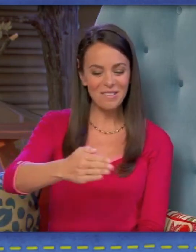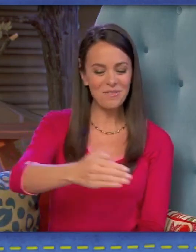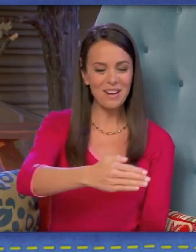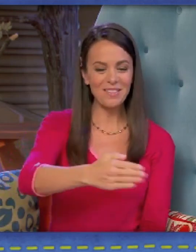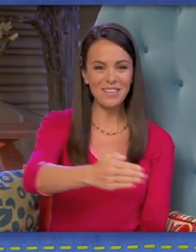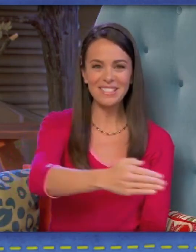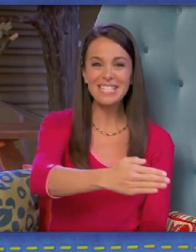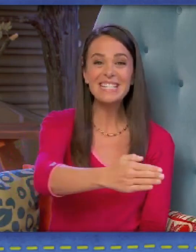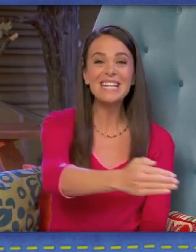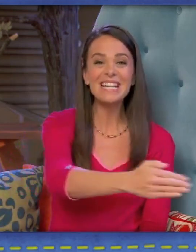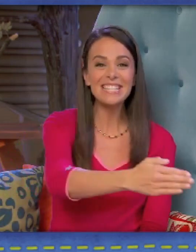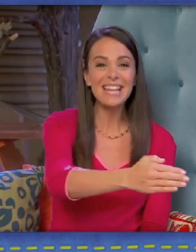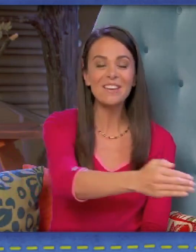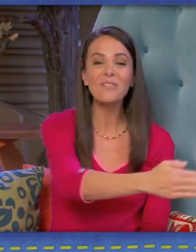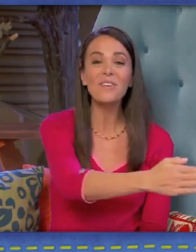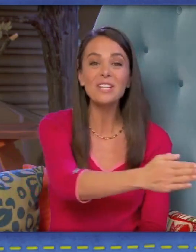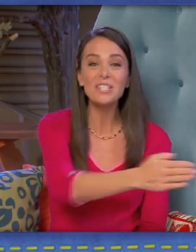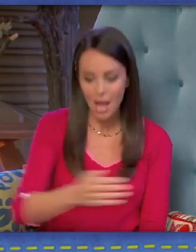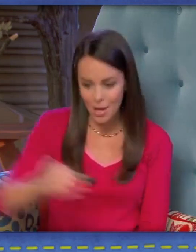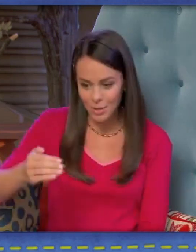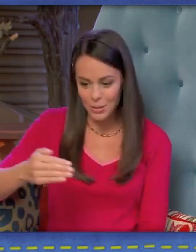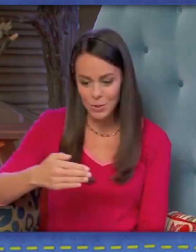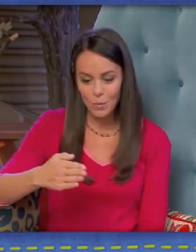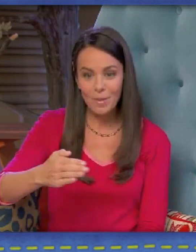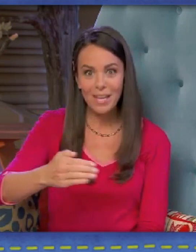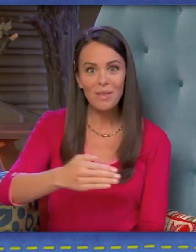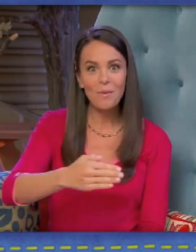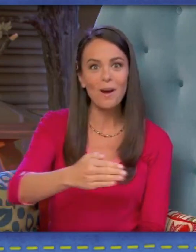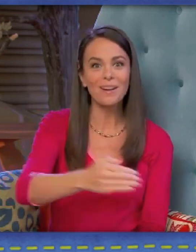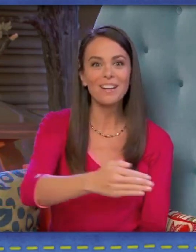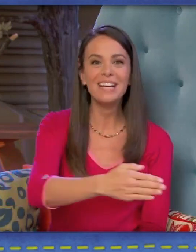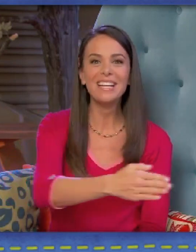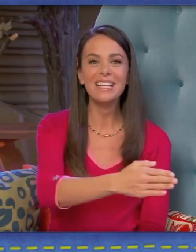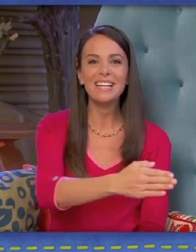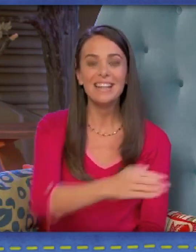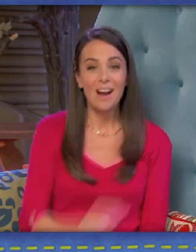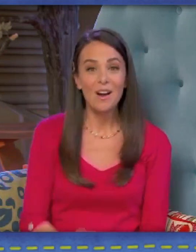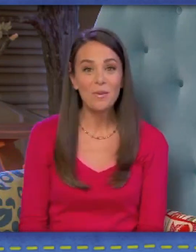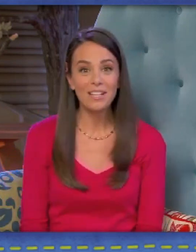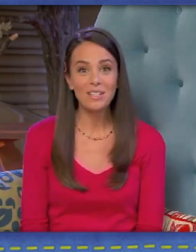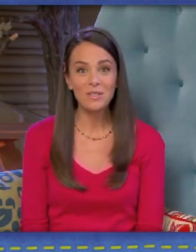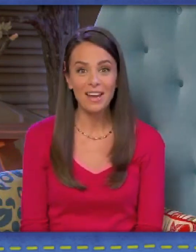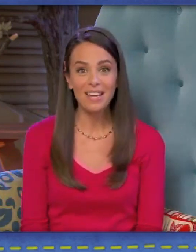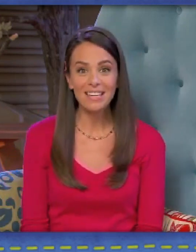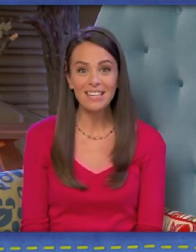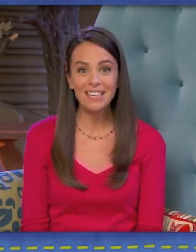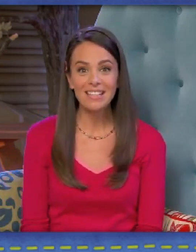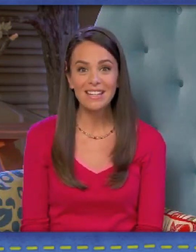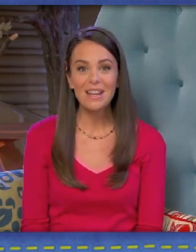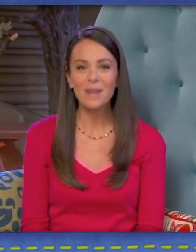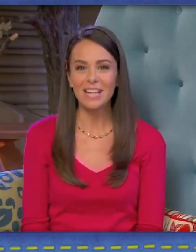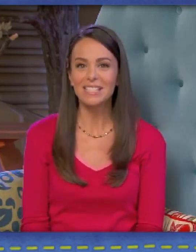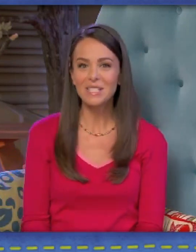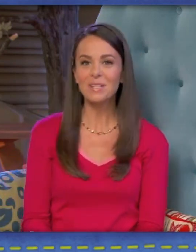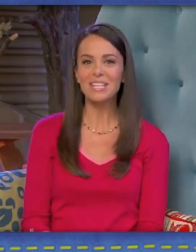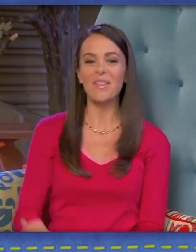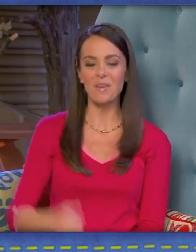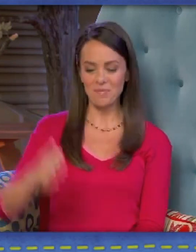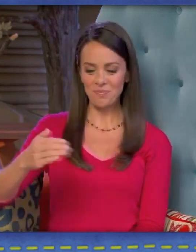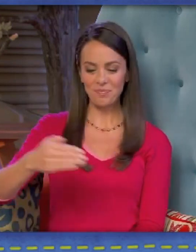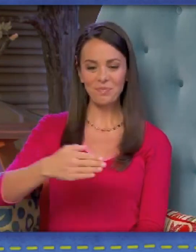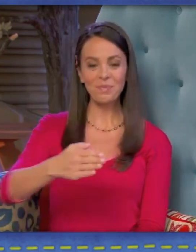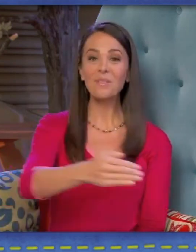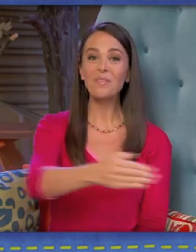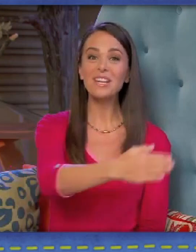wiggle it in front of you, just like a fish swimming in the water. Are you ready to try it? Okay, let's do it